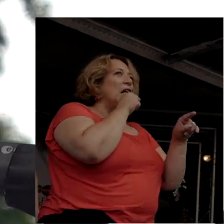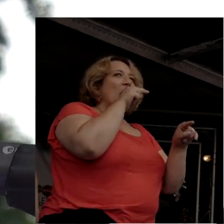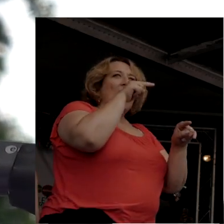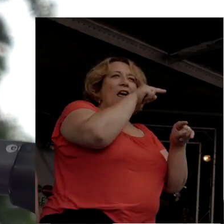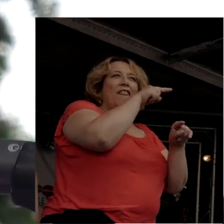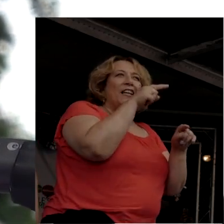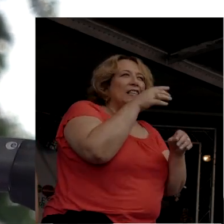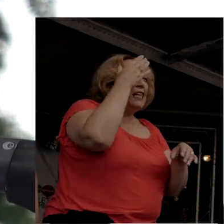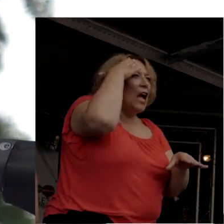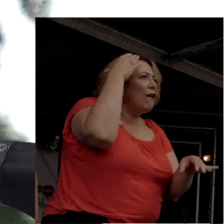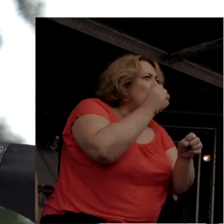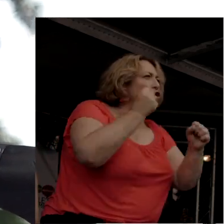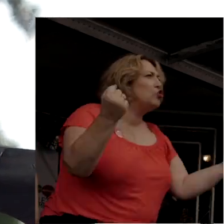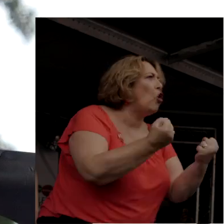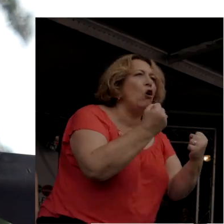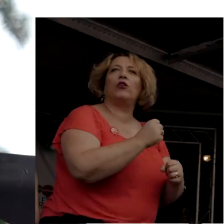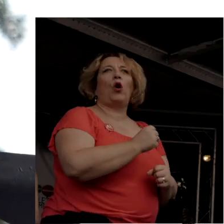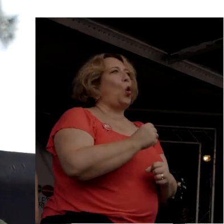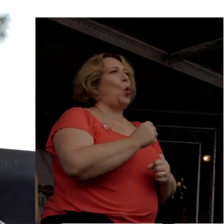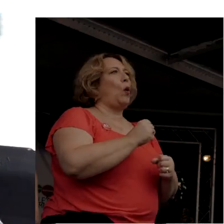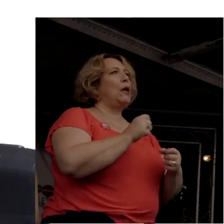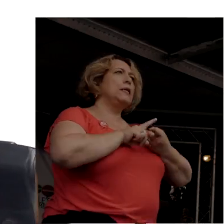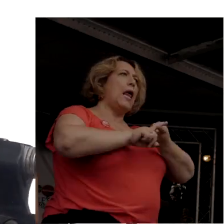stable government that they hoped for.